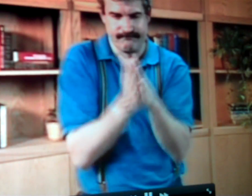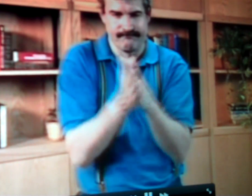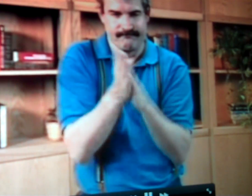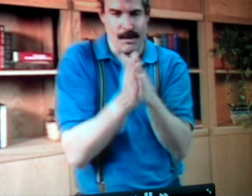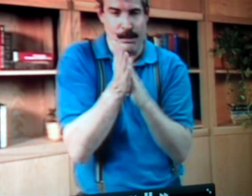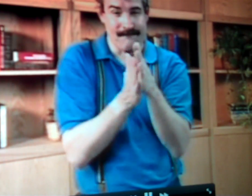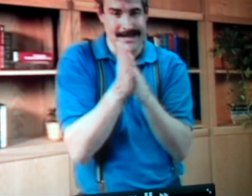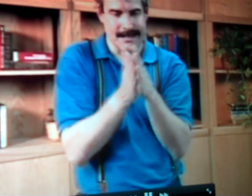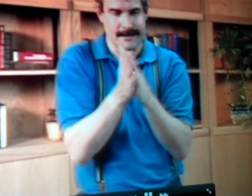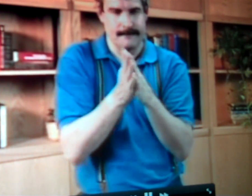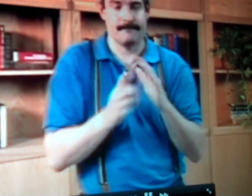get to work.